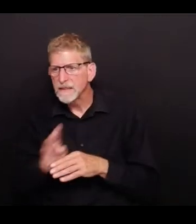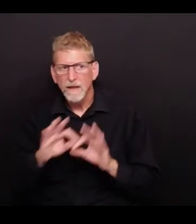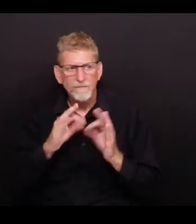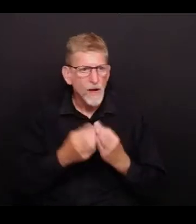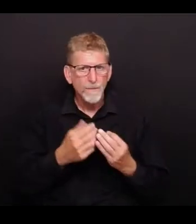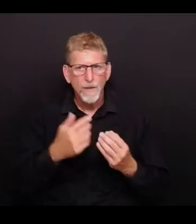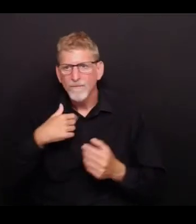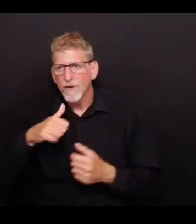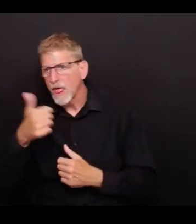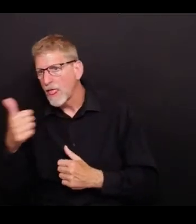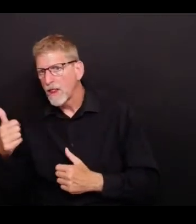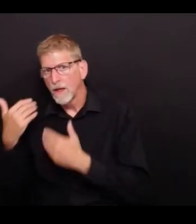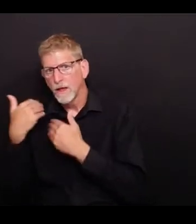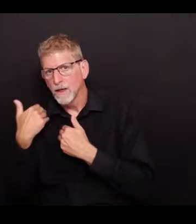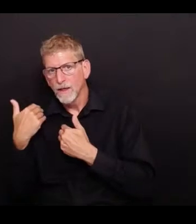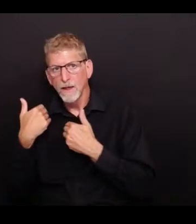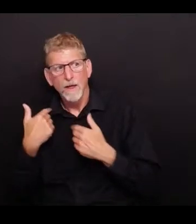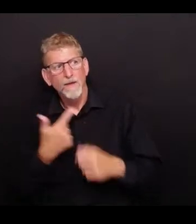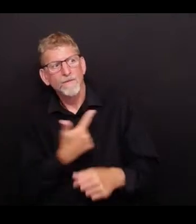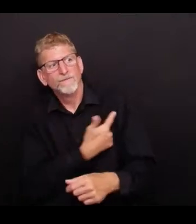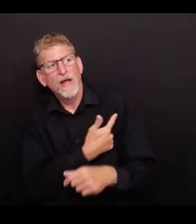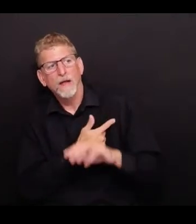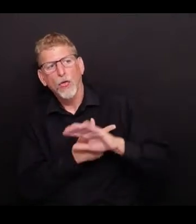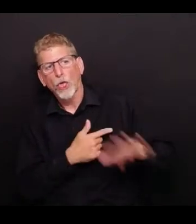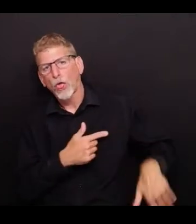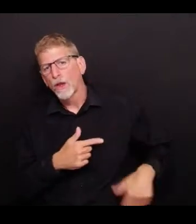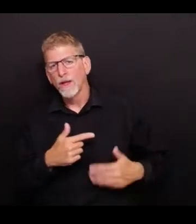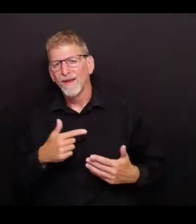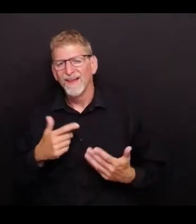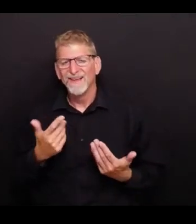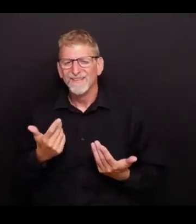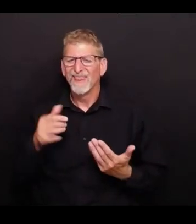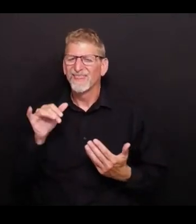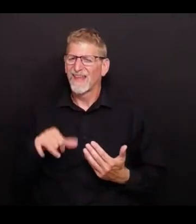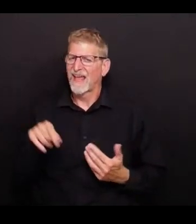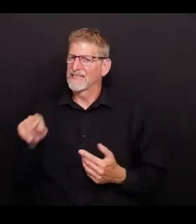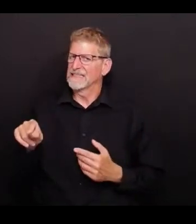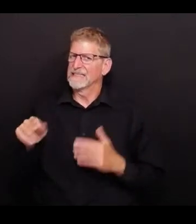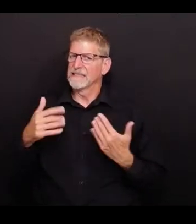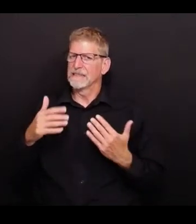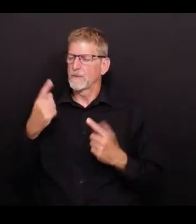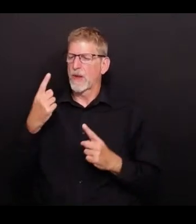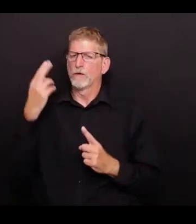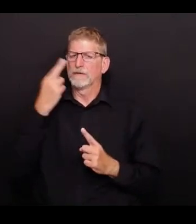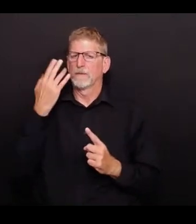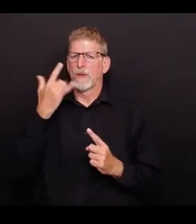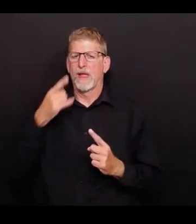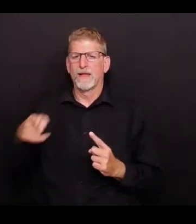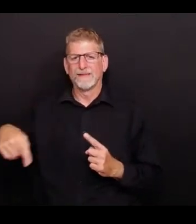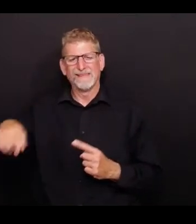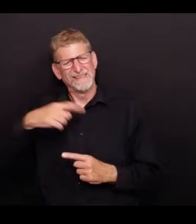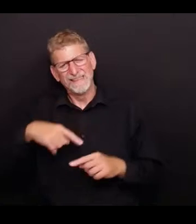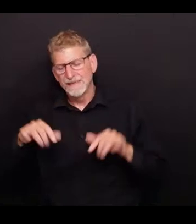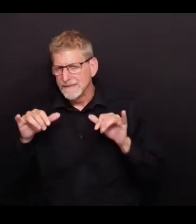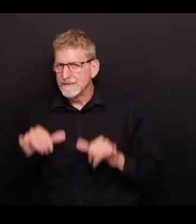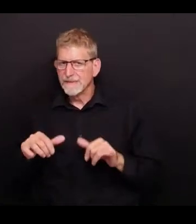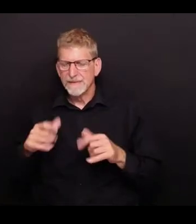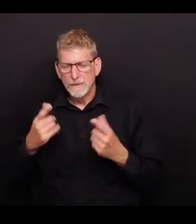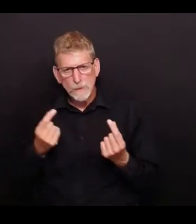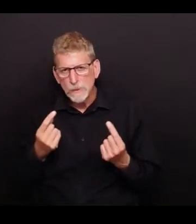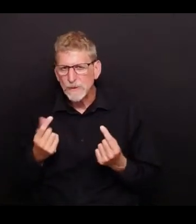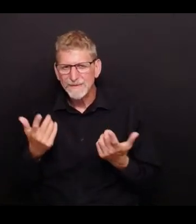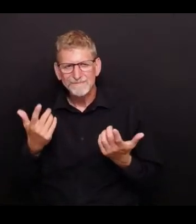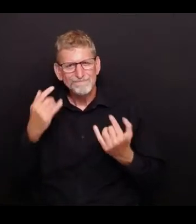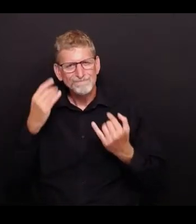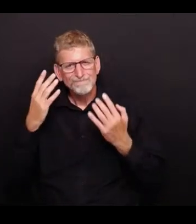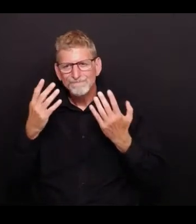family, with all of those expectations that people have on them. And so again, I think that's why it's really important that our efforts are